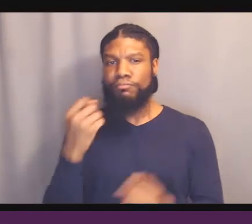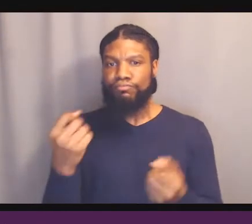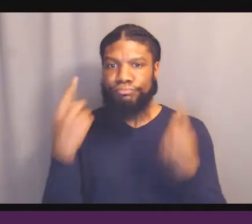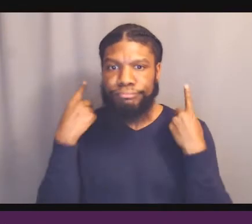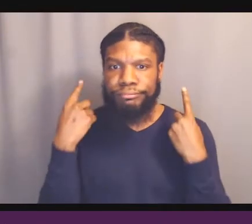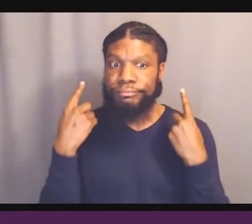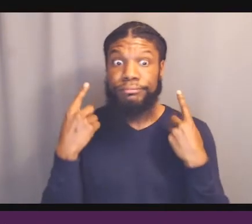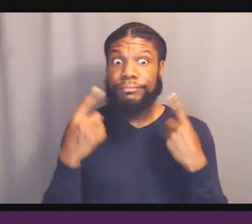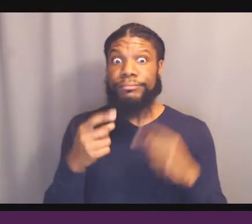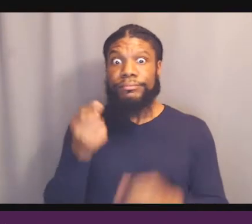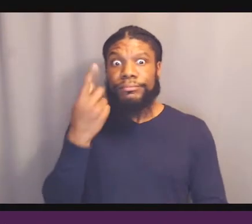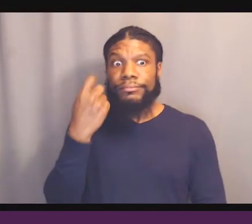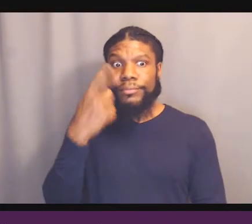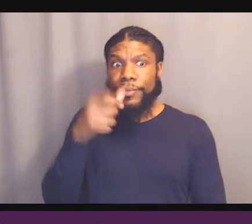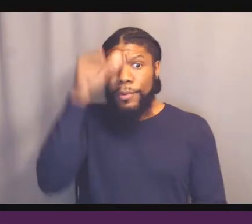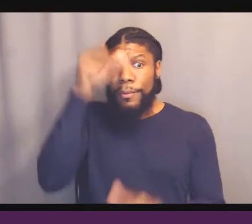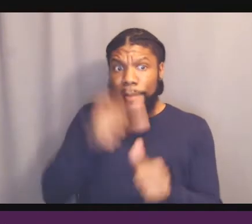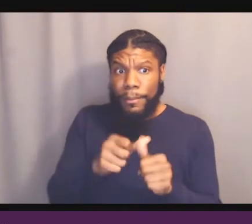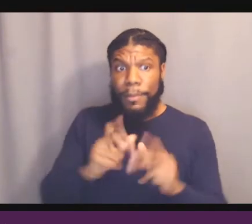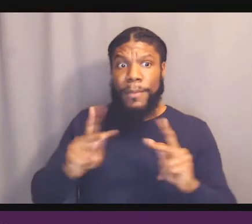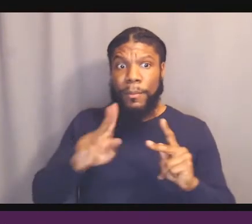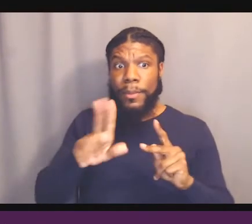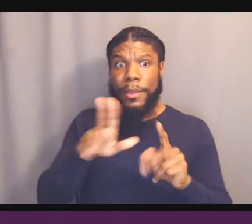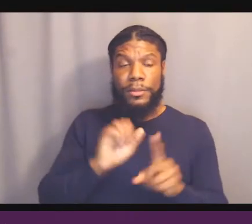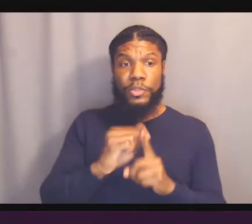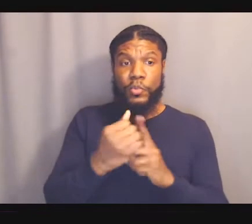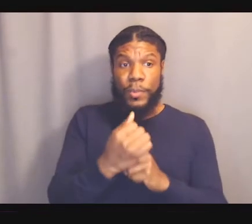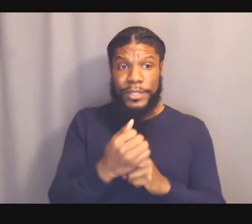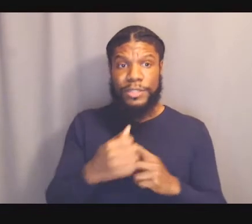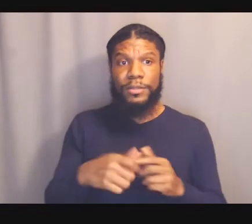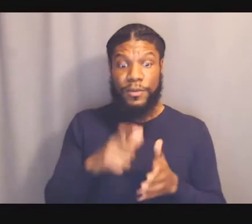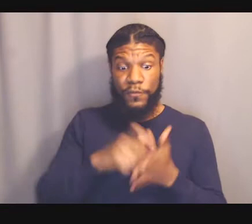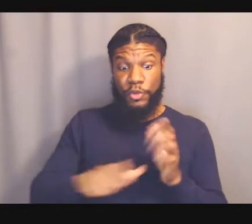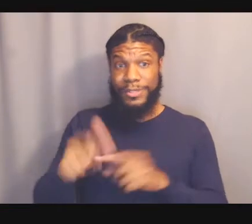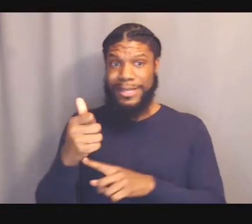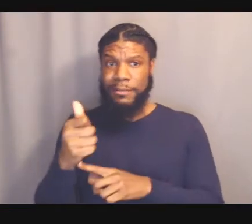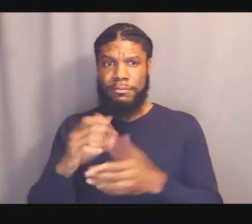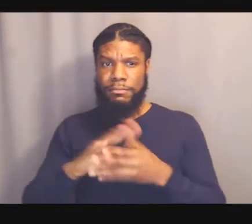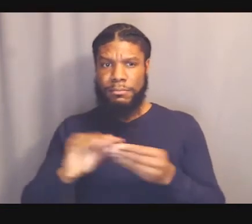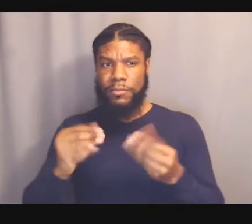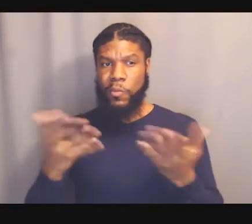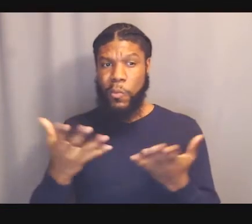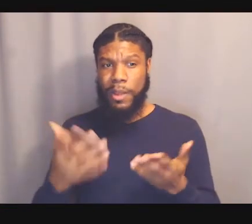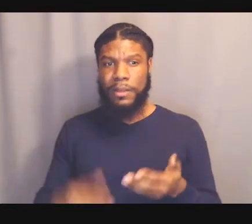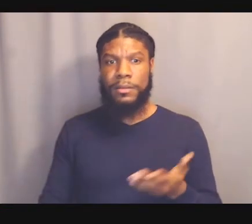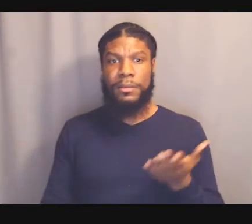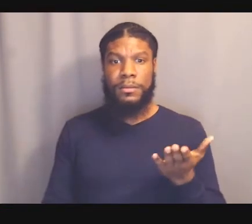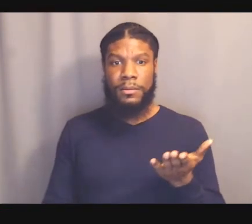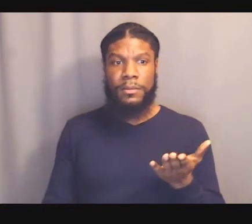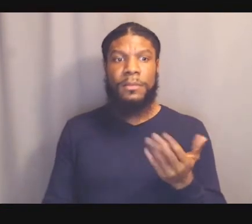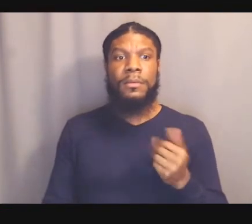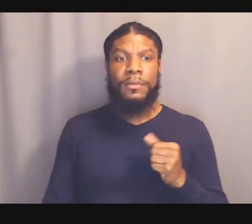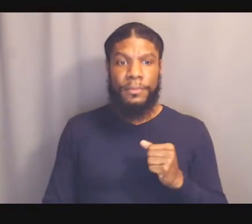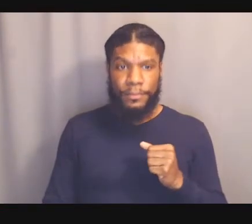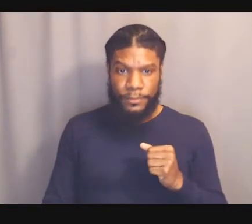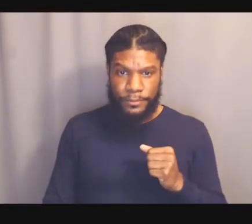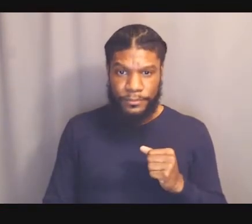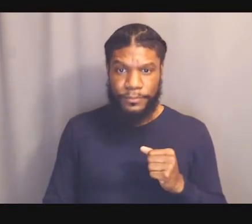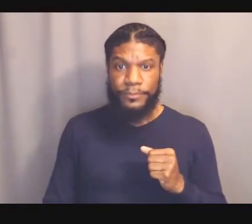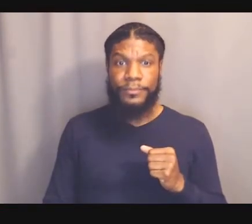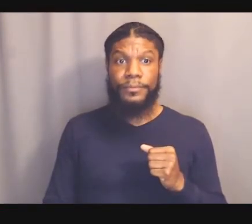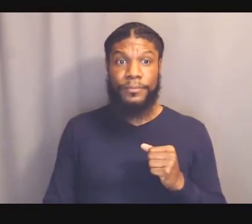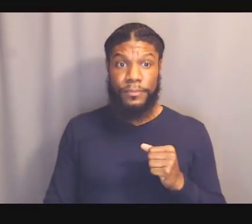got to remember where they are. Verse number 10 says it's Sabbath and